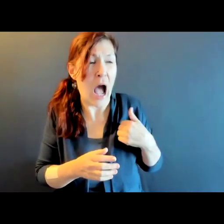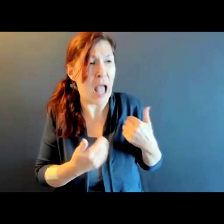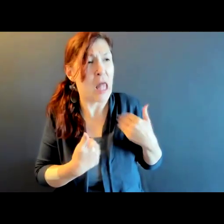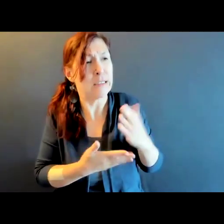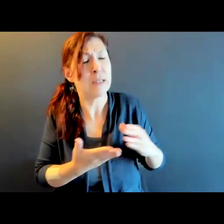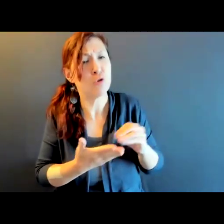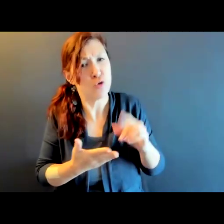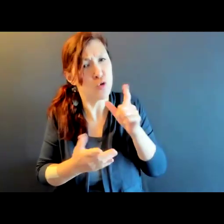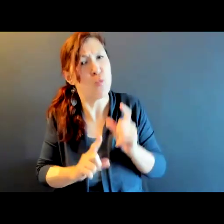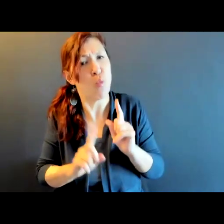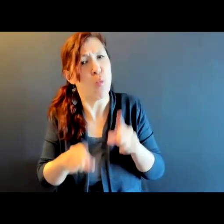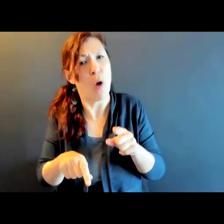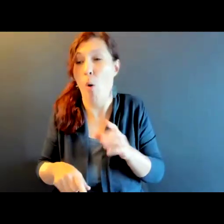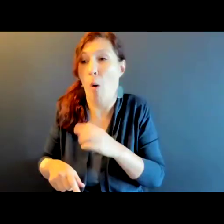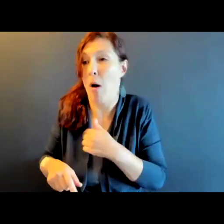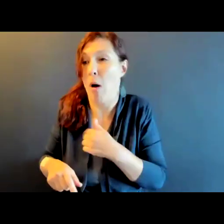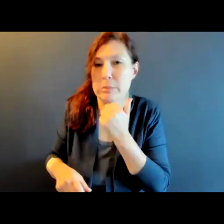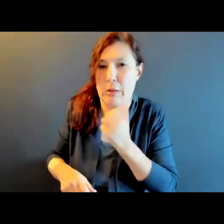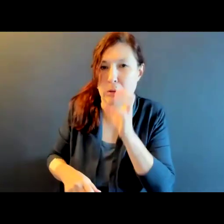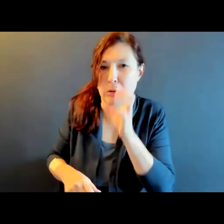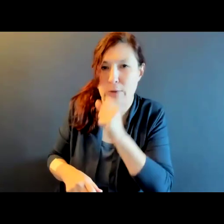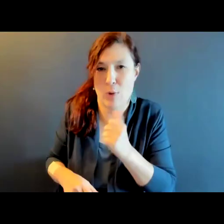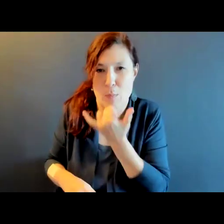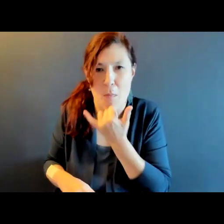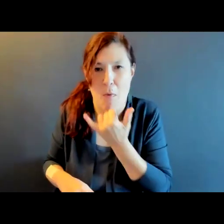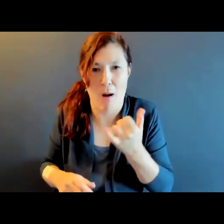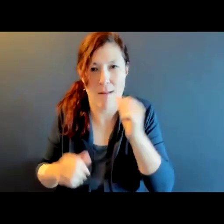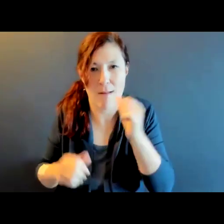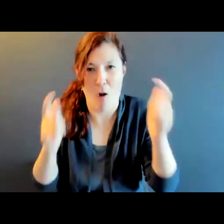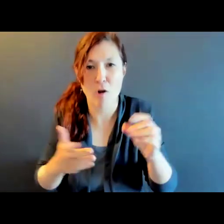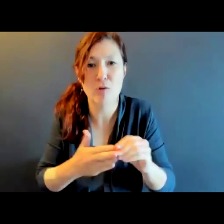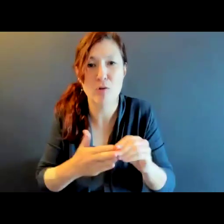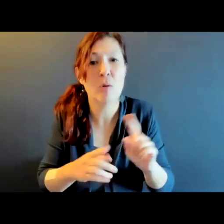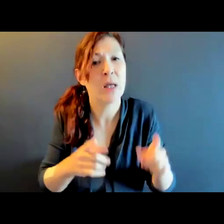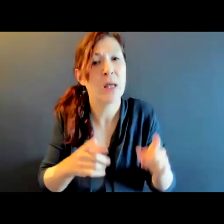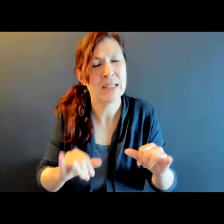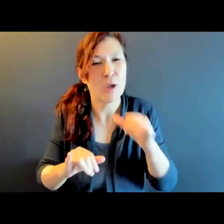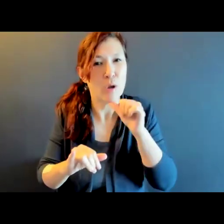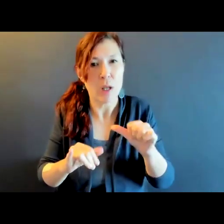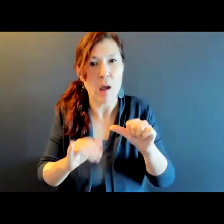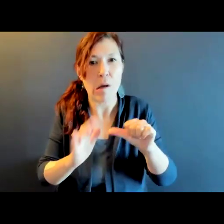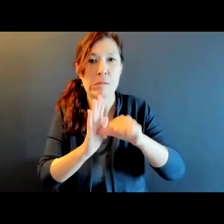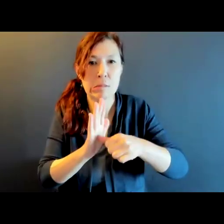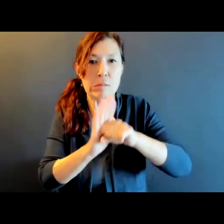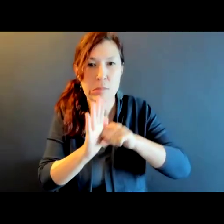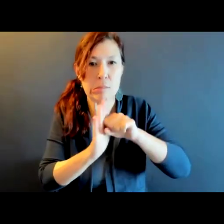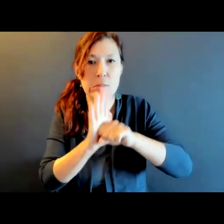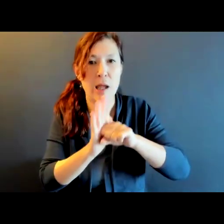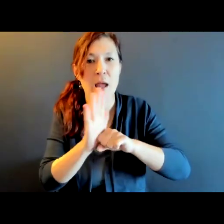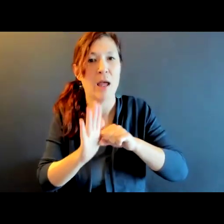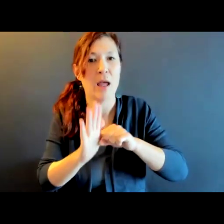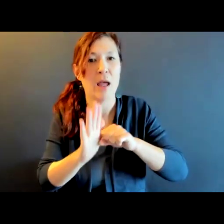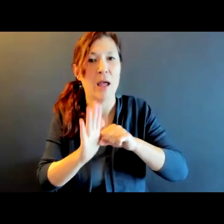you. But it was not as much of a focus as The parents weren't breathing down our